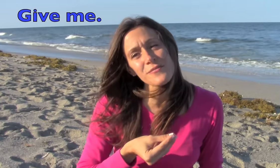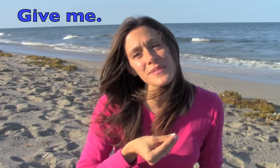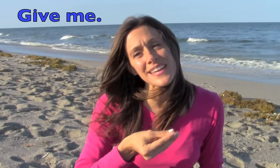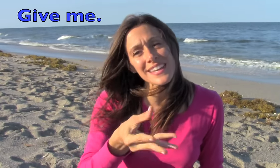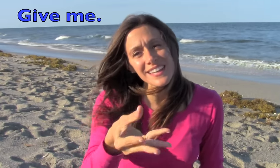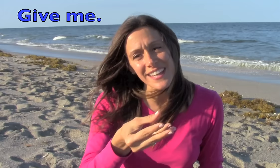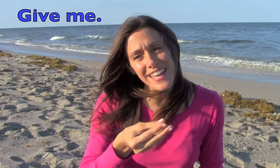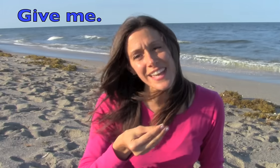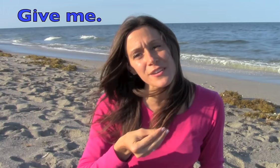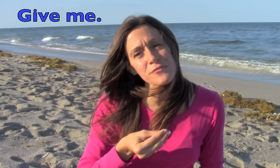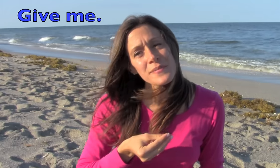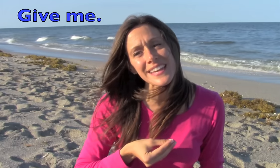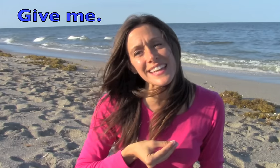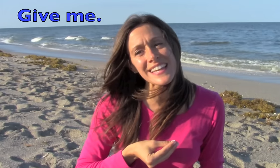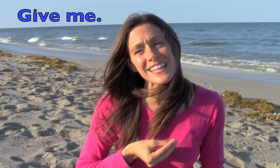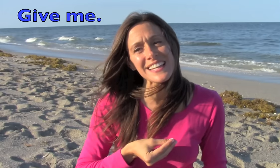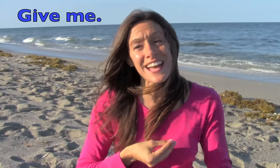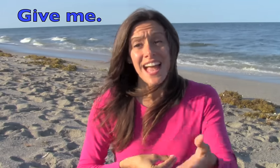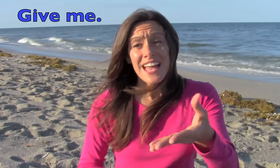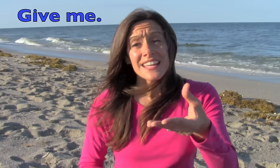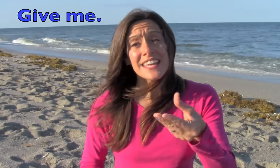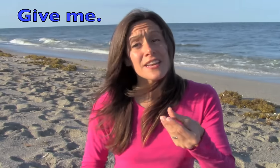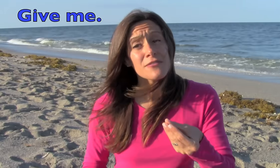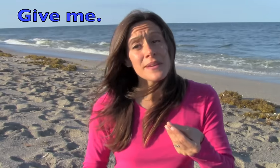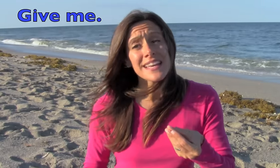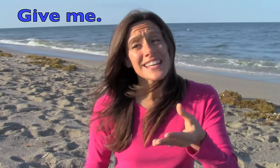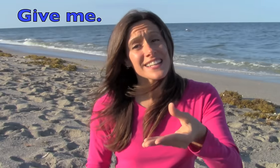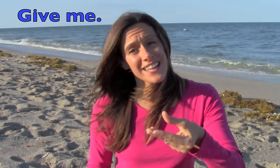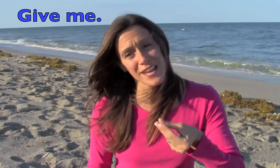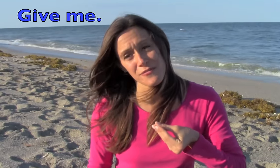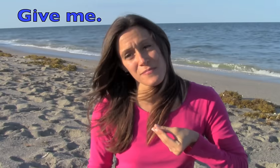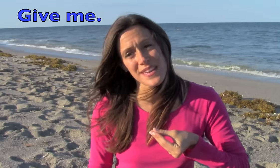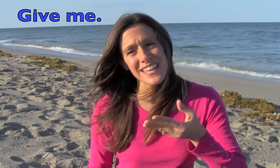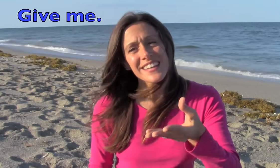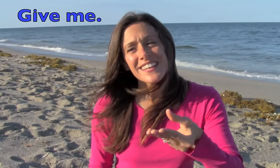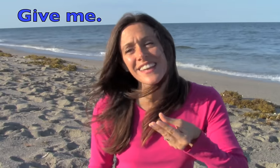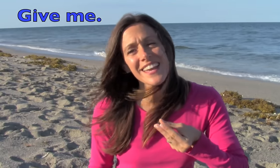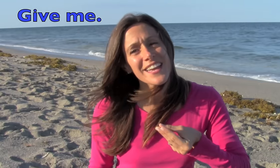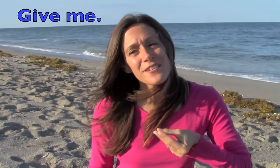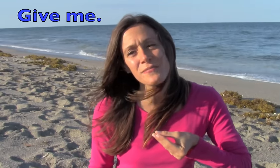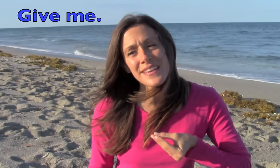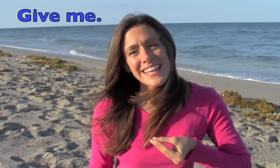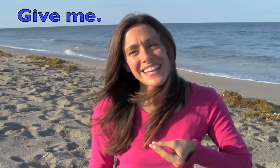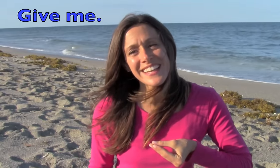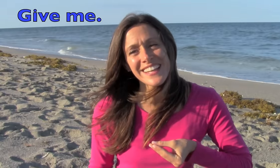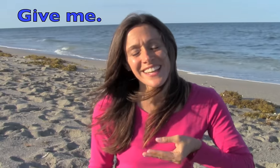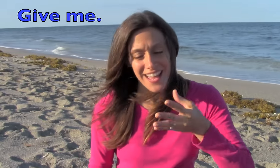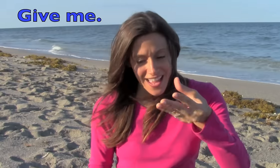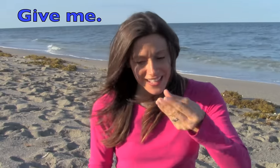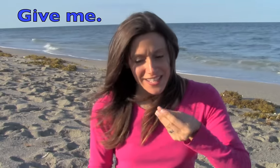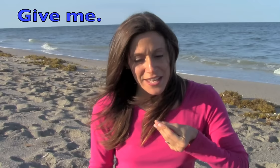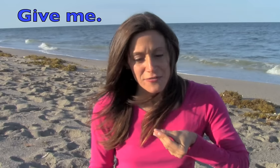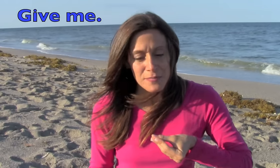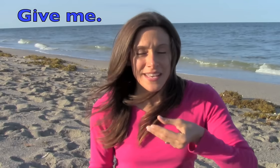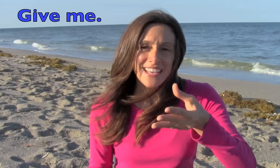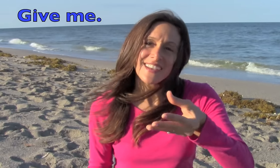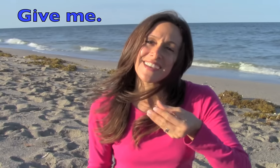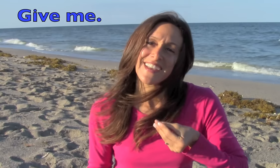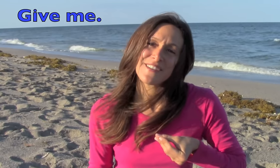me, give me. Give me, give me, give me. Give me, give